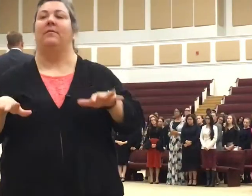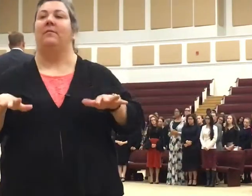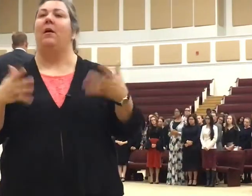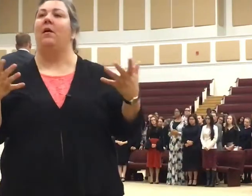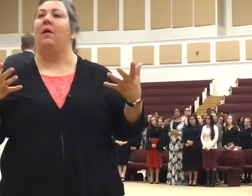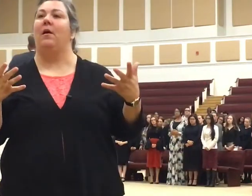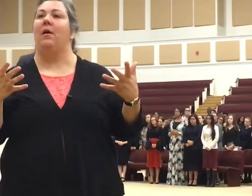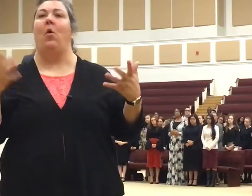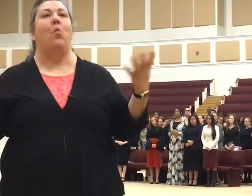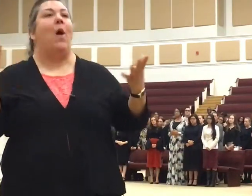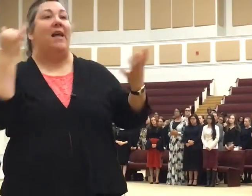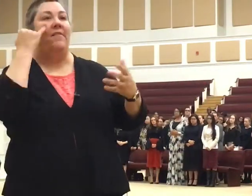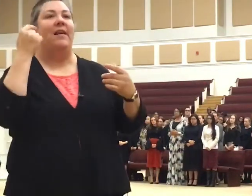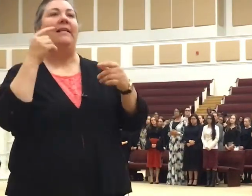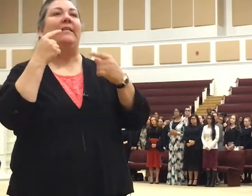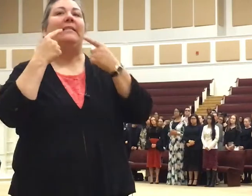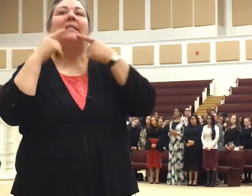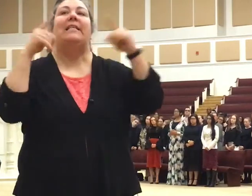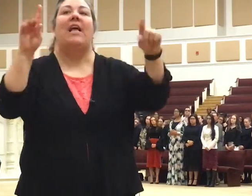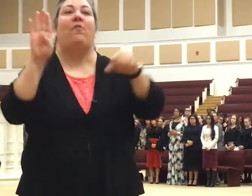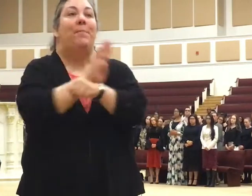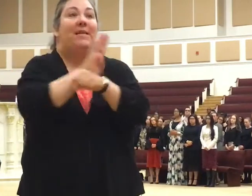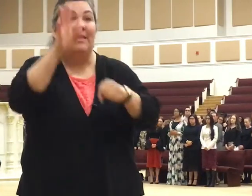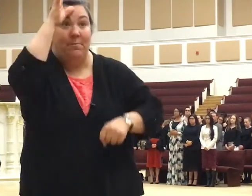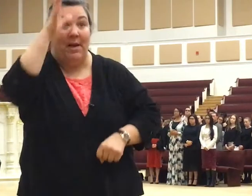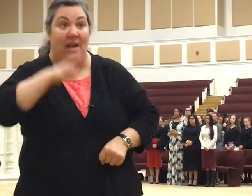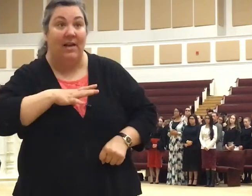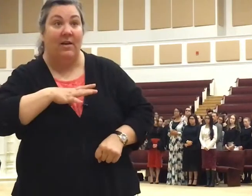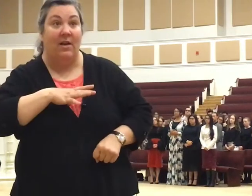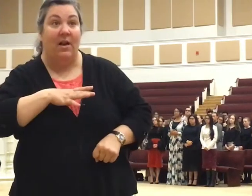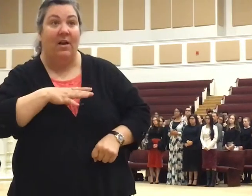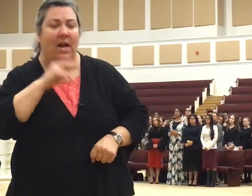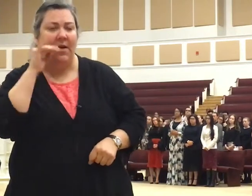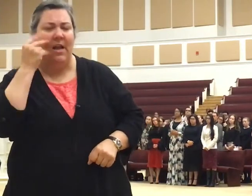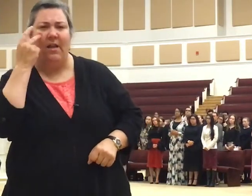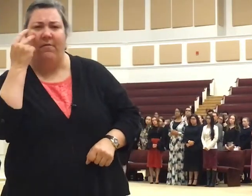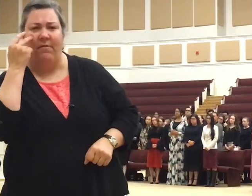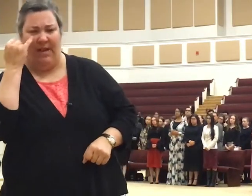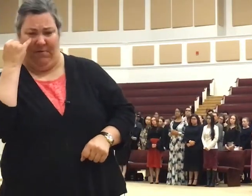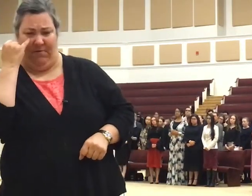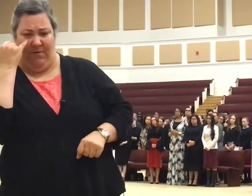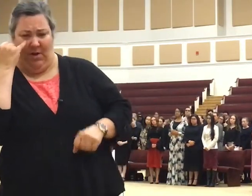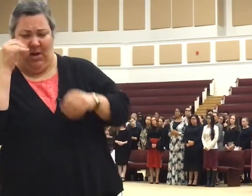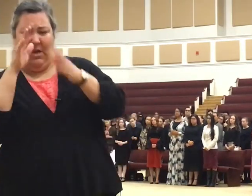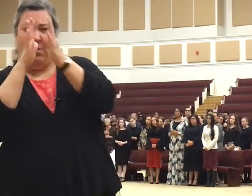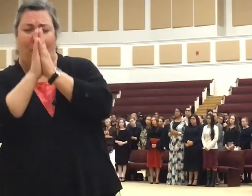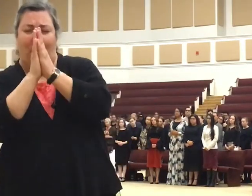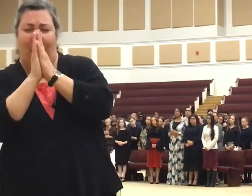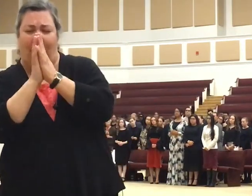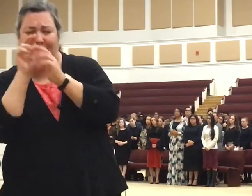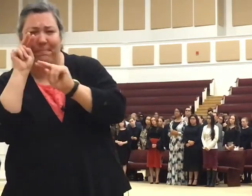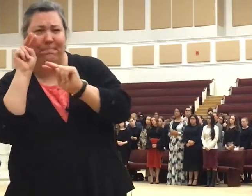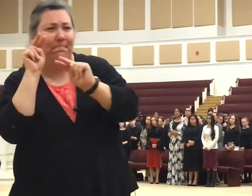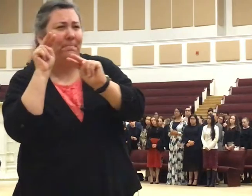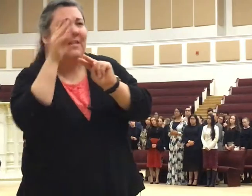What if, successful businessman, you looked around tonight in prayer and said, God, show me that young man or